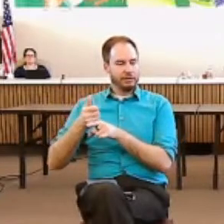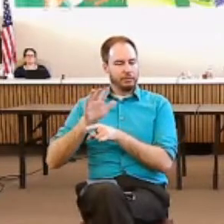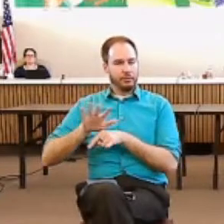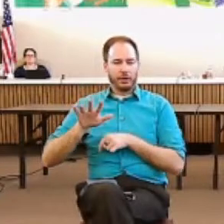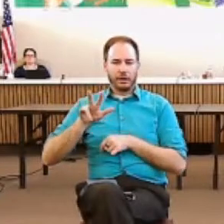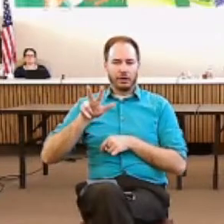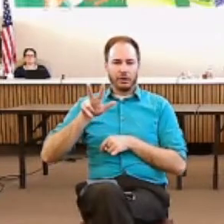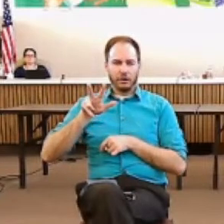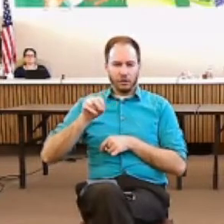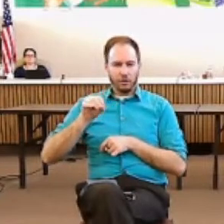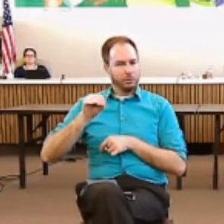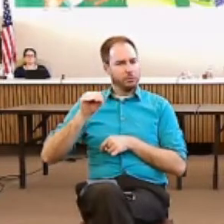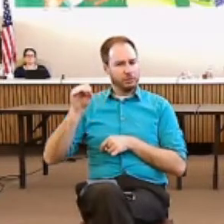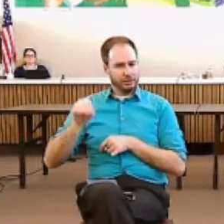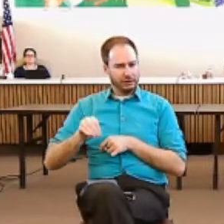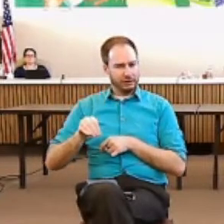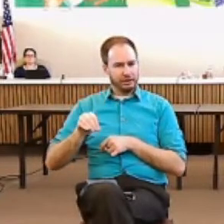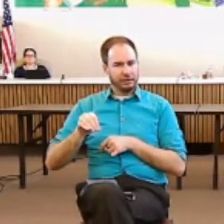roughly 30%